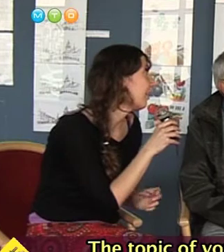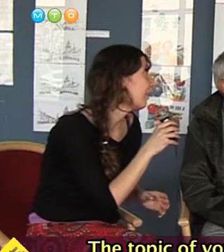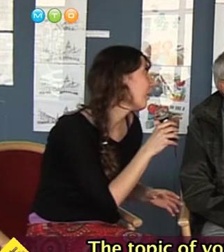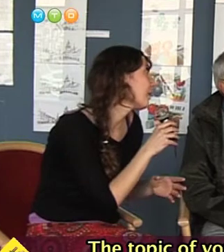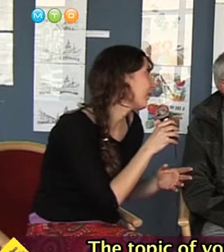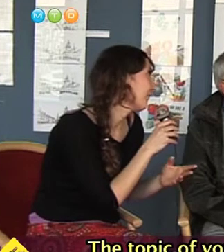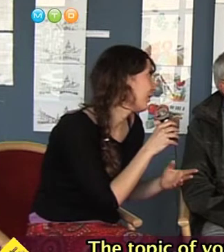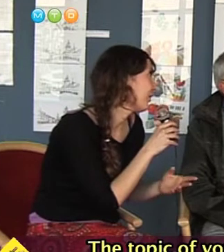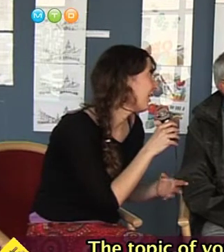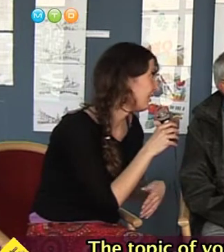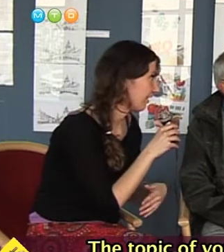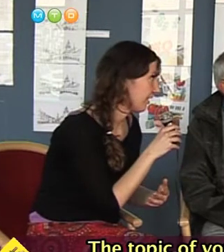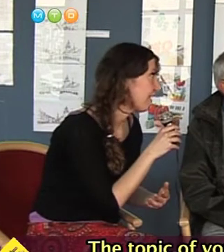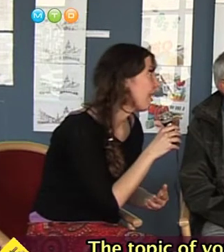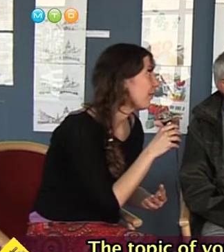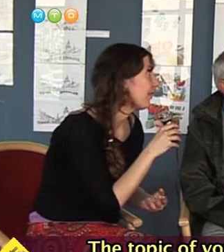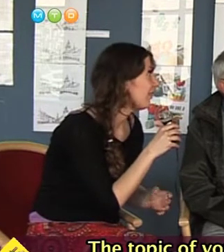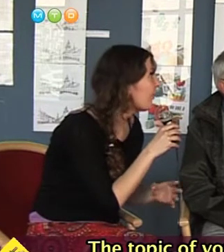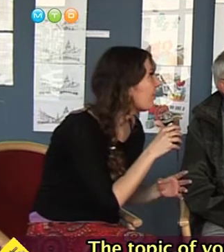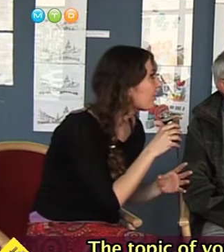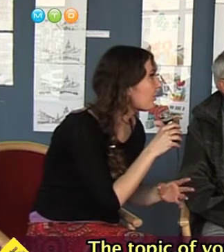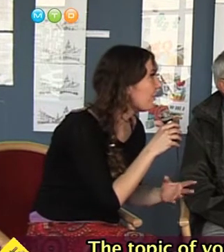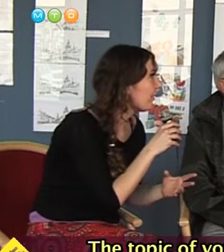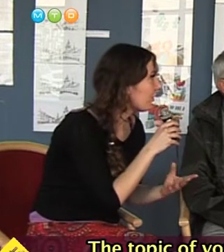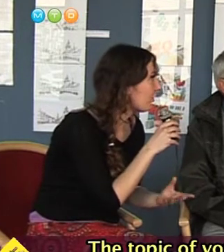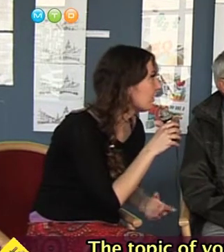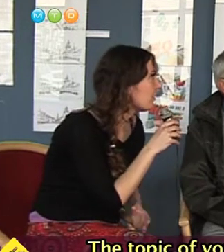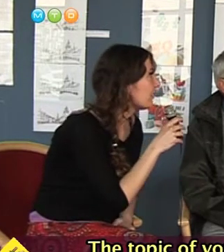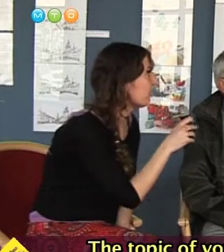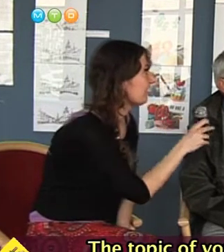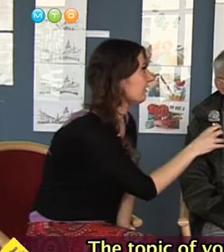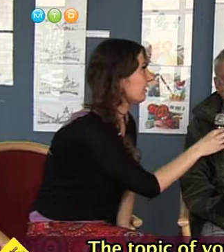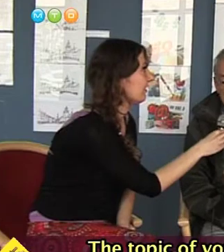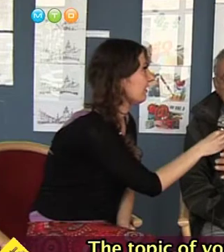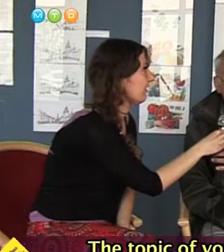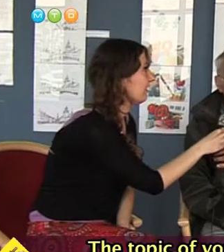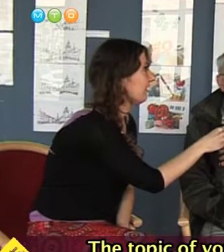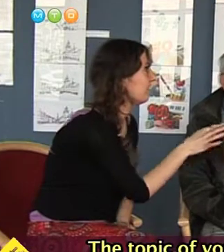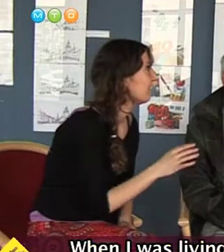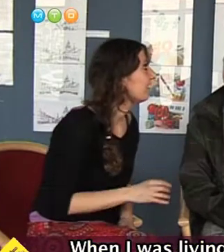Do we have also something for children?